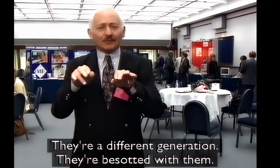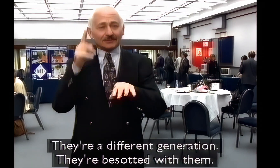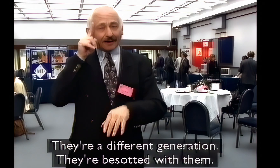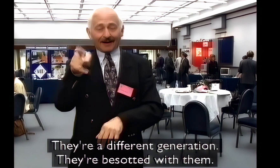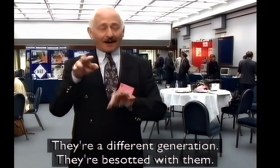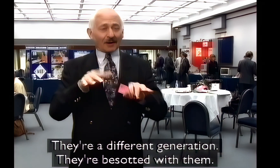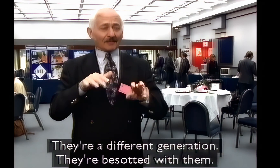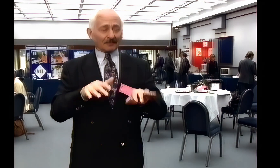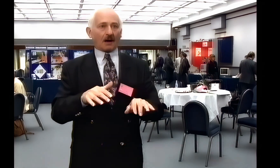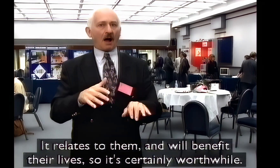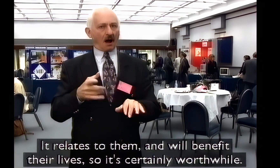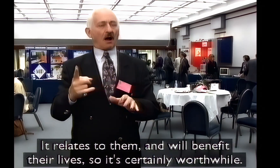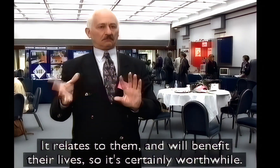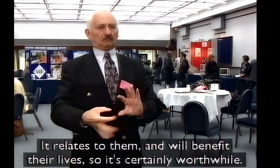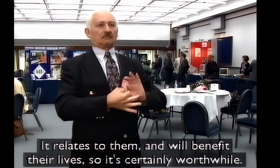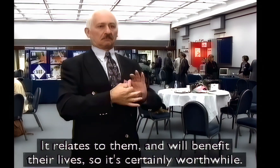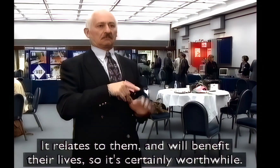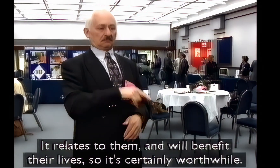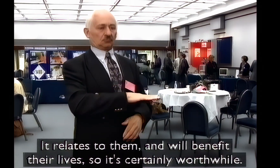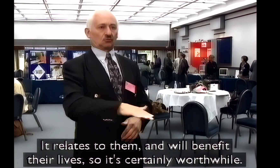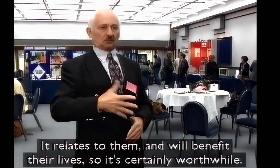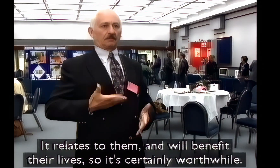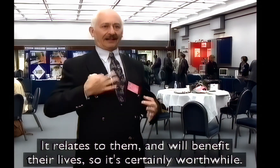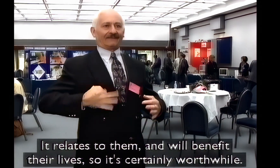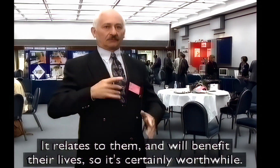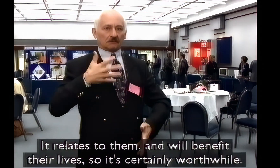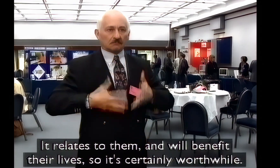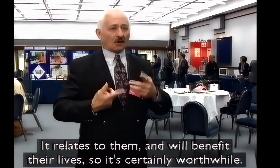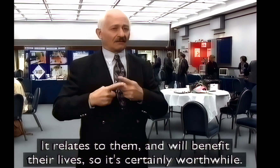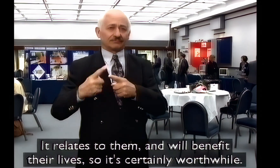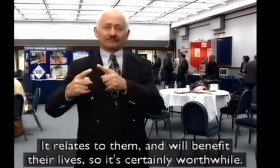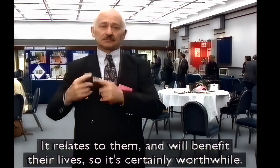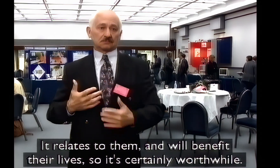them. It relates to them and will benefit their lives, so it's certainly worthwhile.